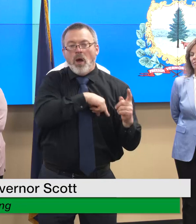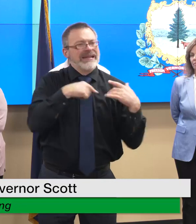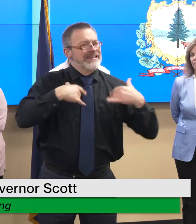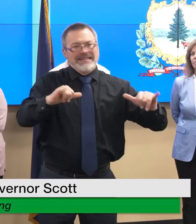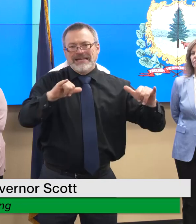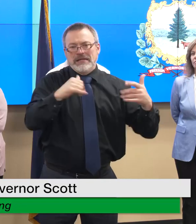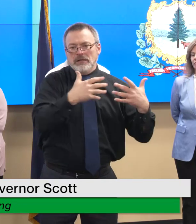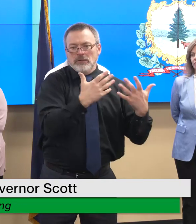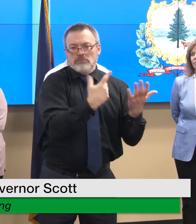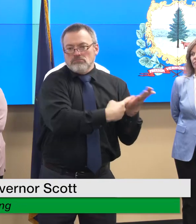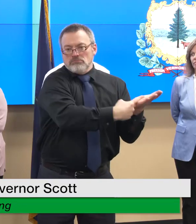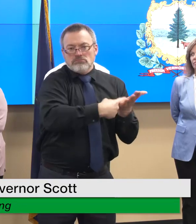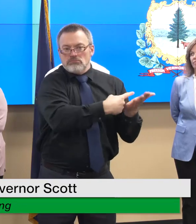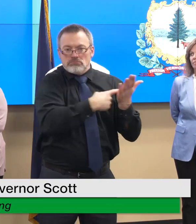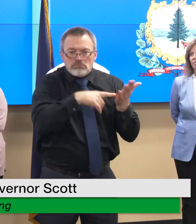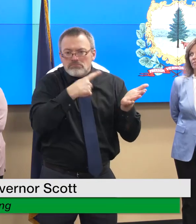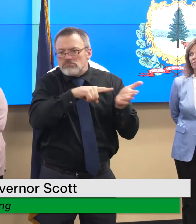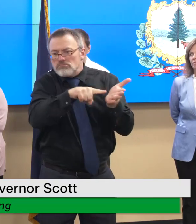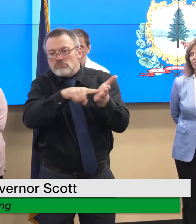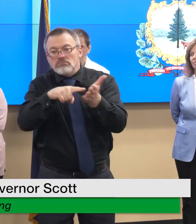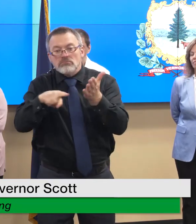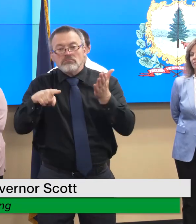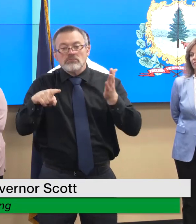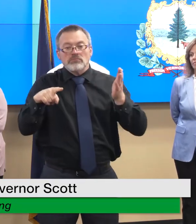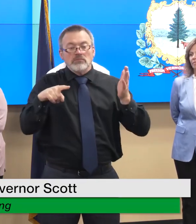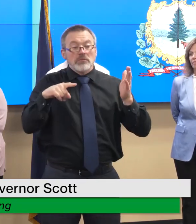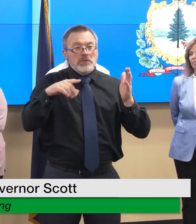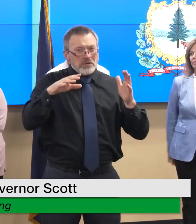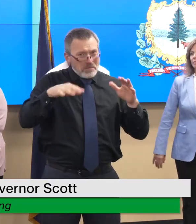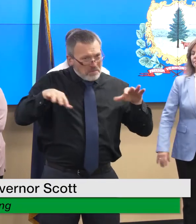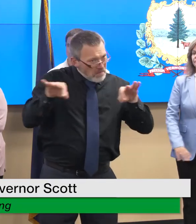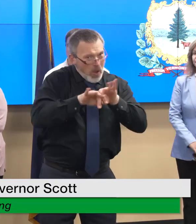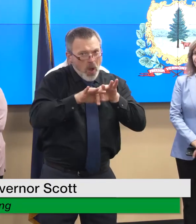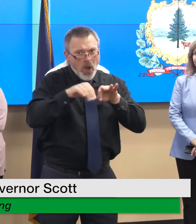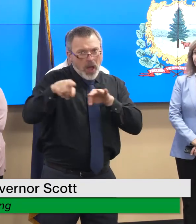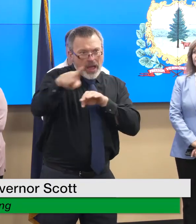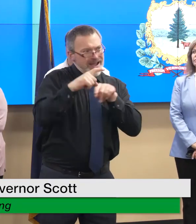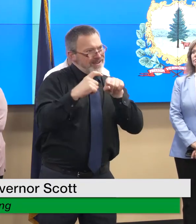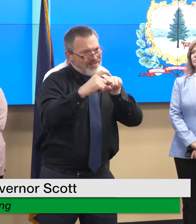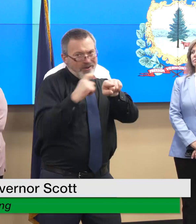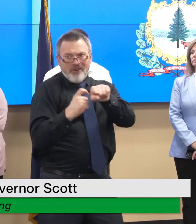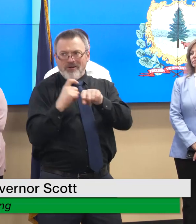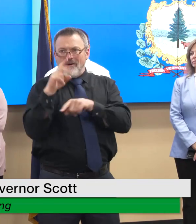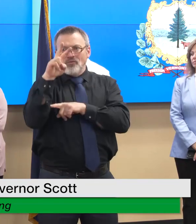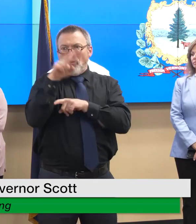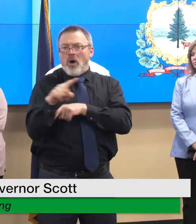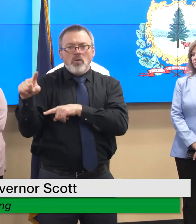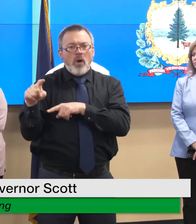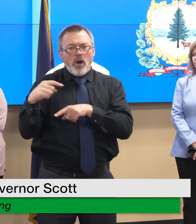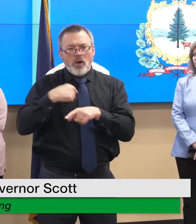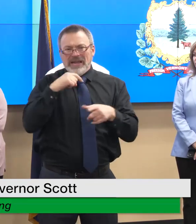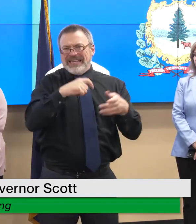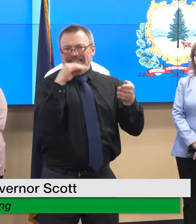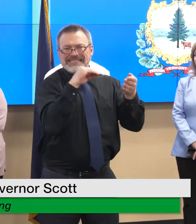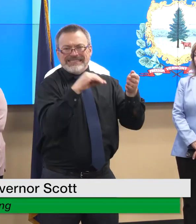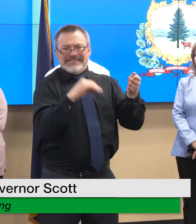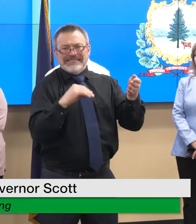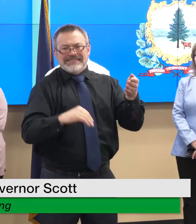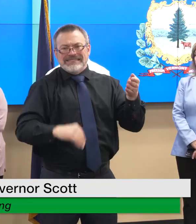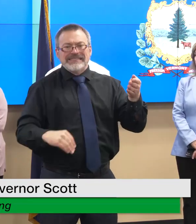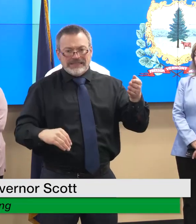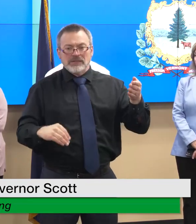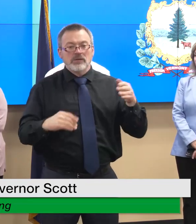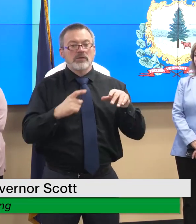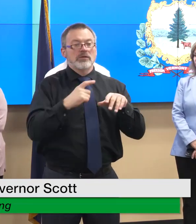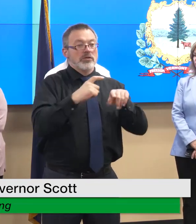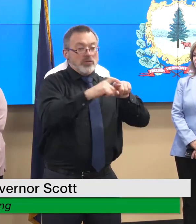until we have more data. So again, please contact 211, either online or phone,